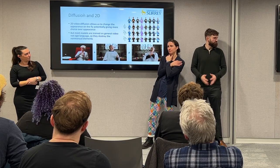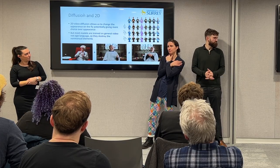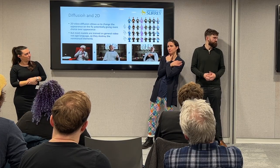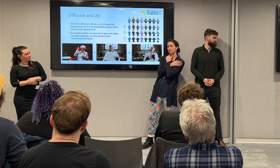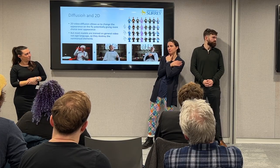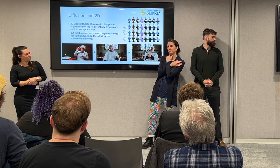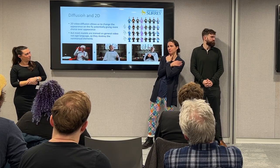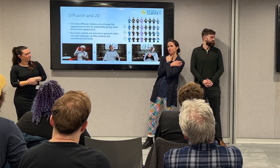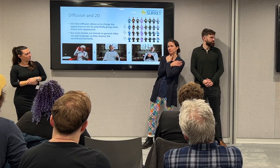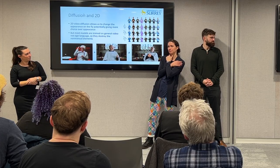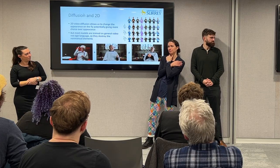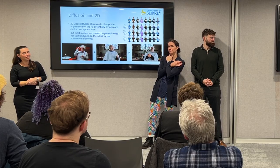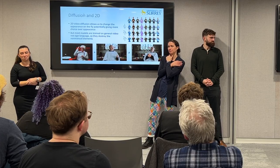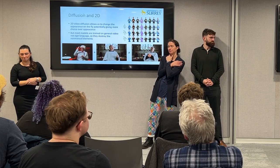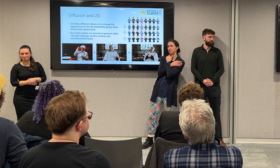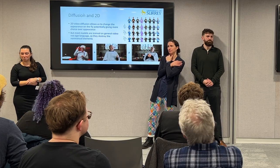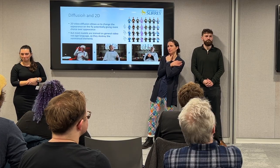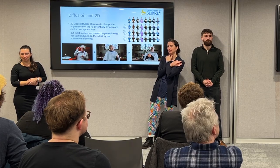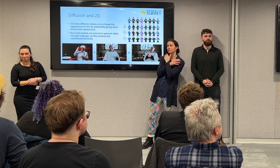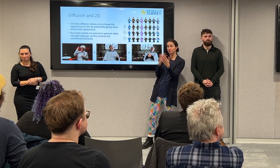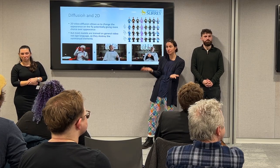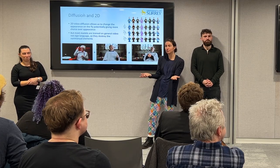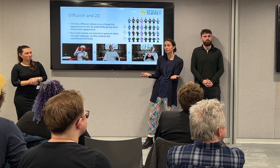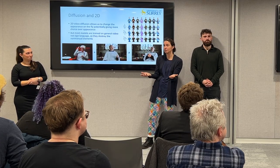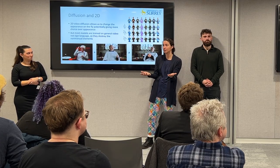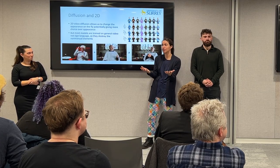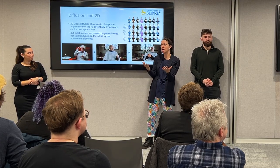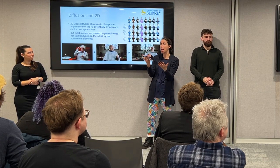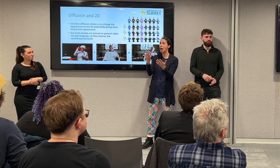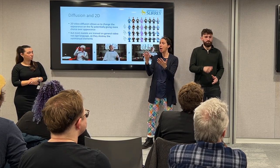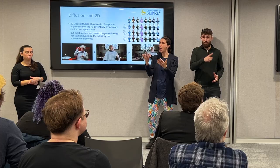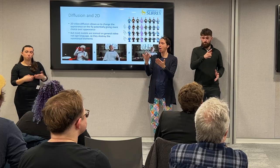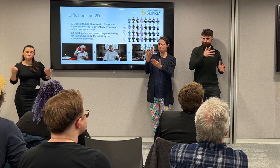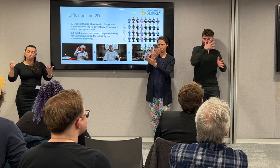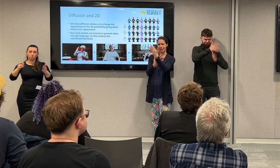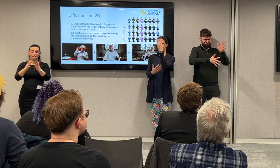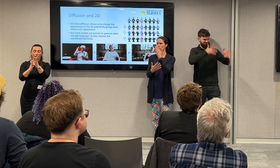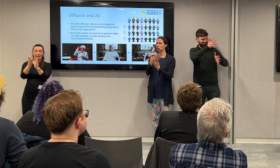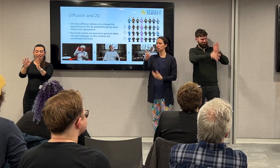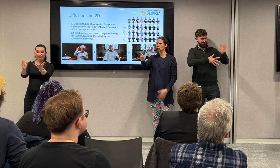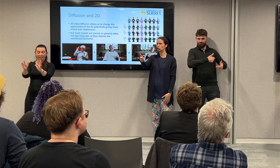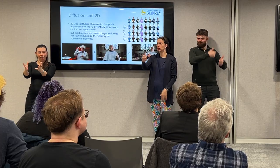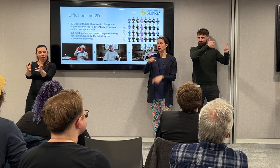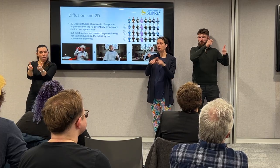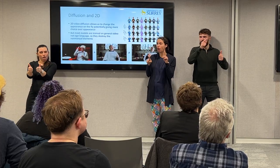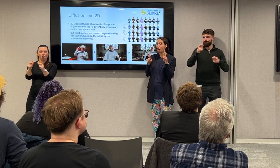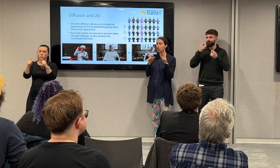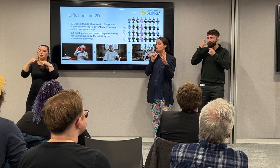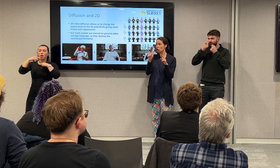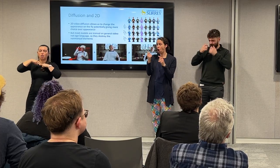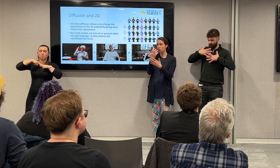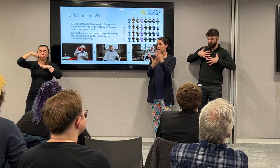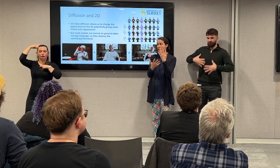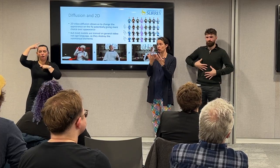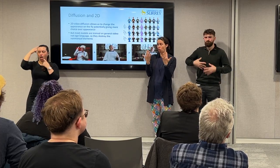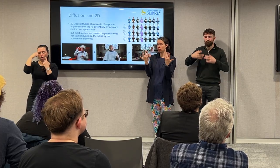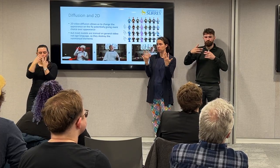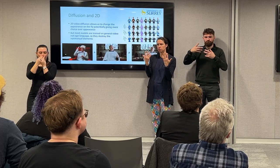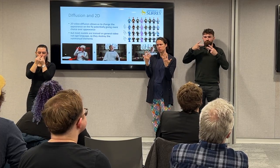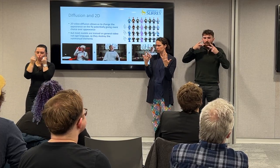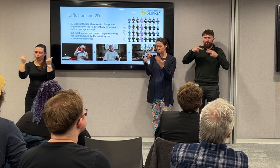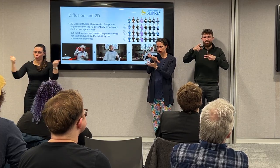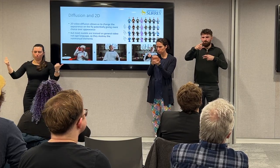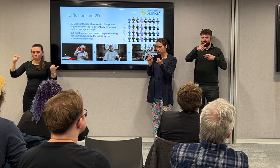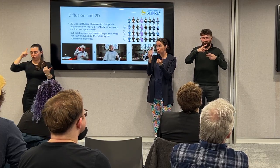I need to stop it. So the manuals are good, but it's the non-manuals that are being destroyed. And again, I think this is because it's